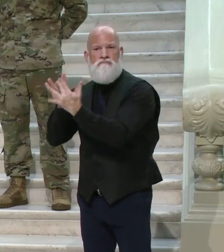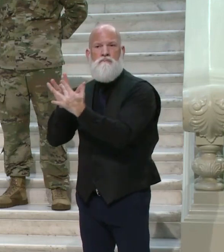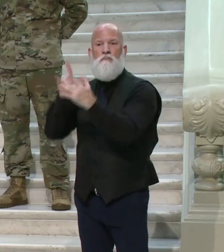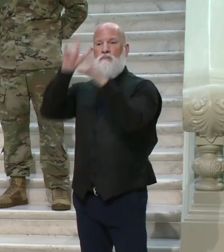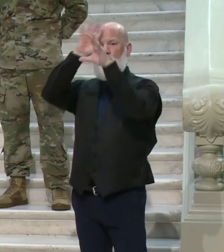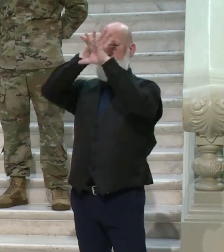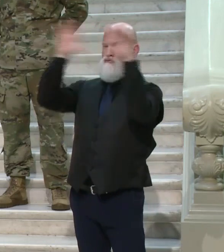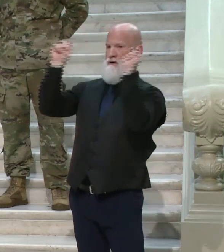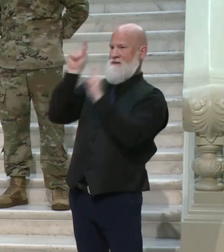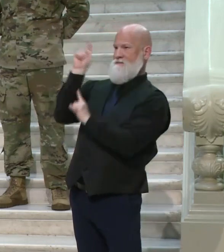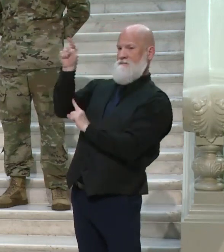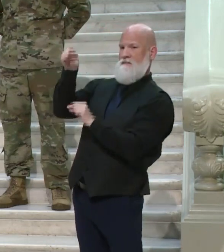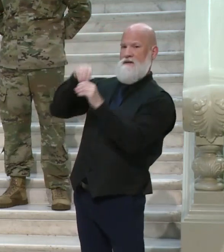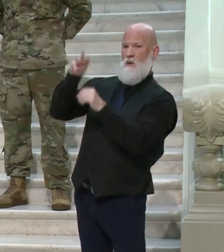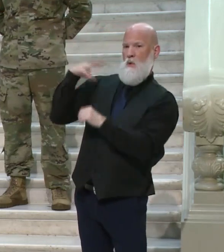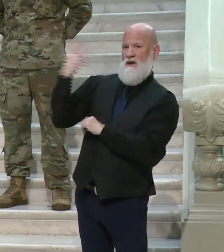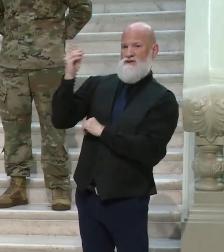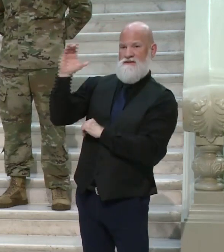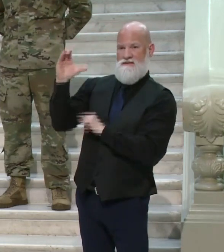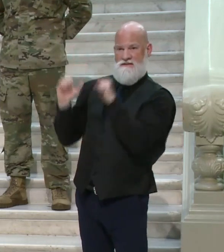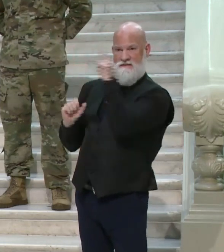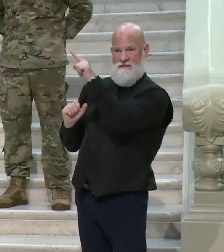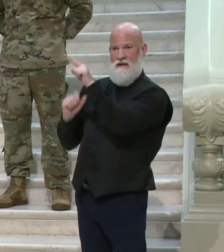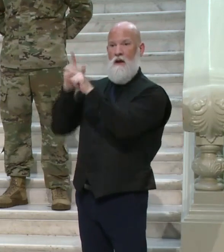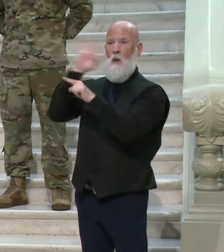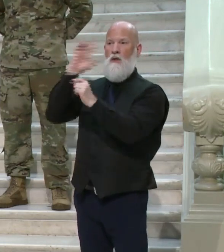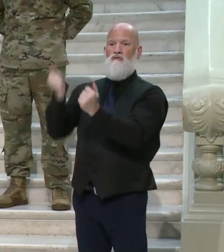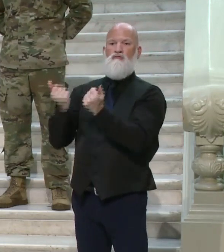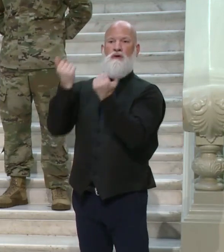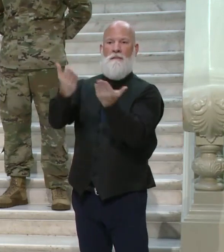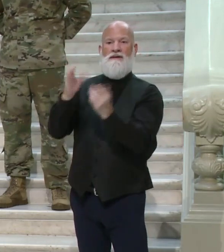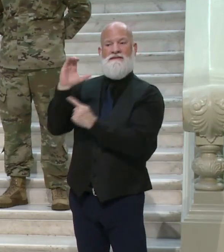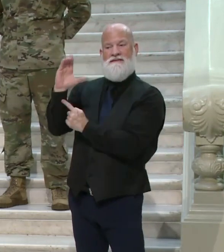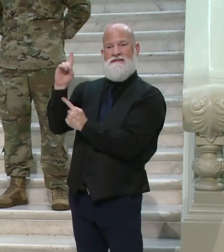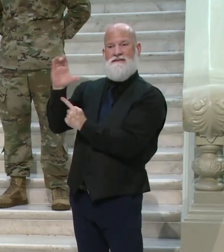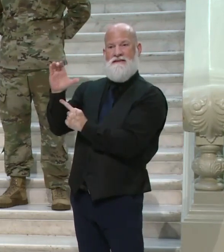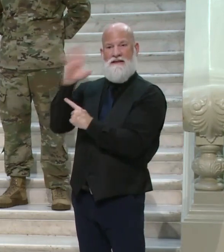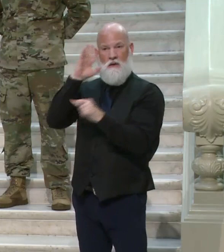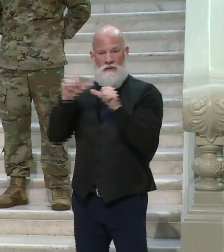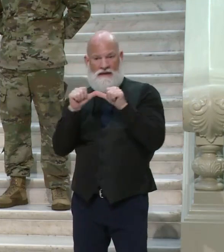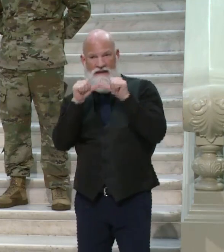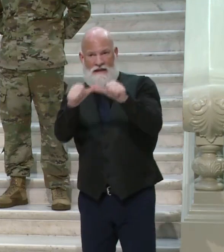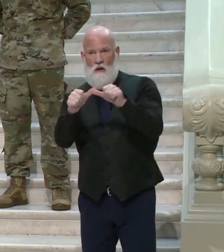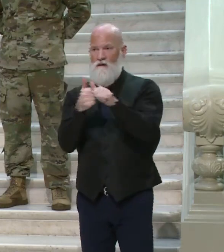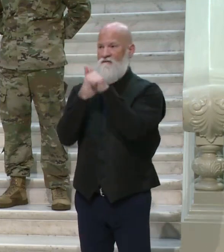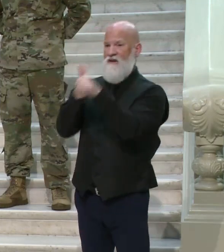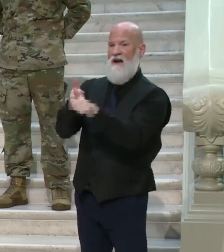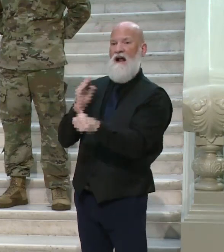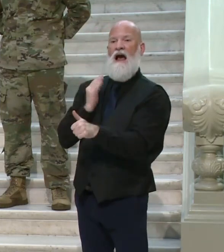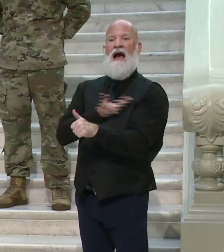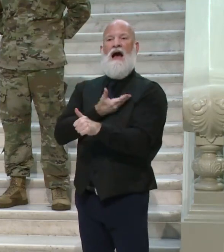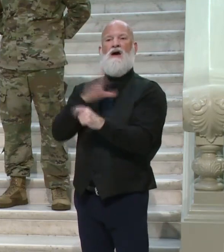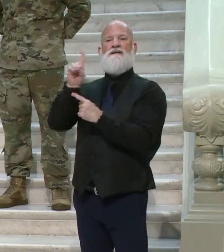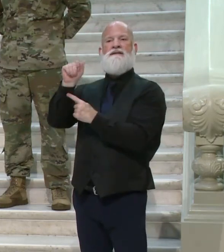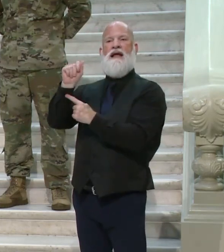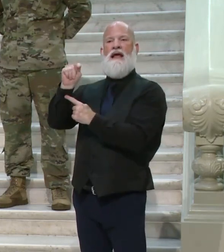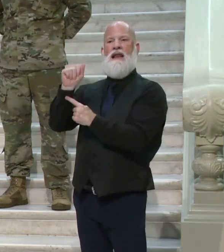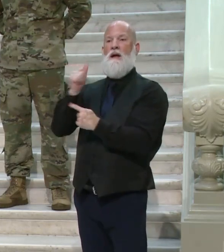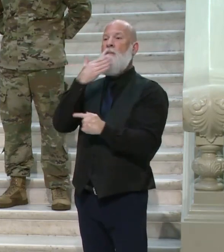that CDC is putting out. We've been continuing to do that. We're going to continue to look at our data. That's, we've